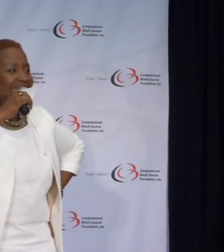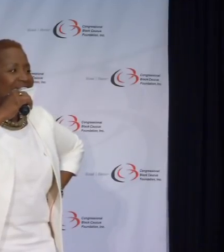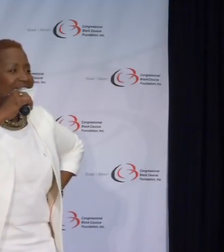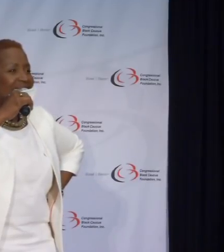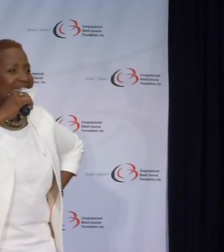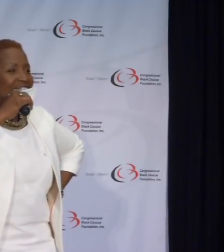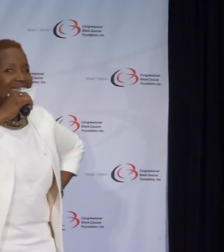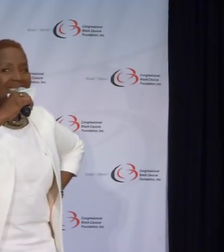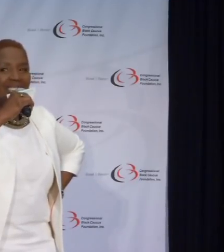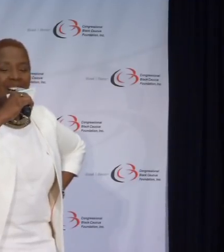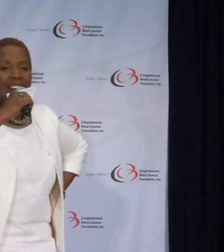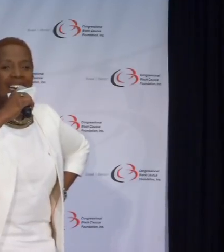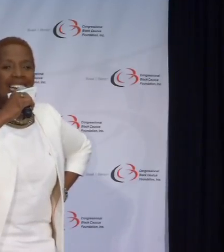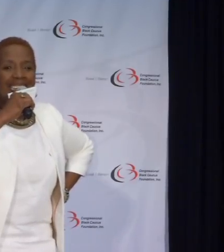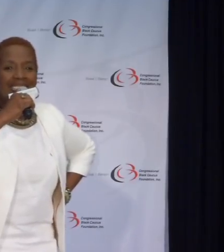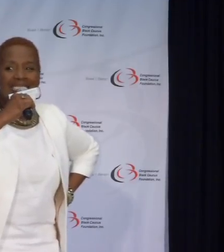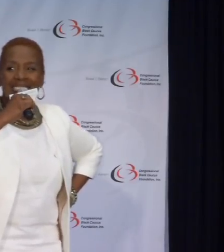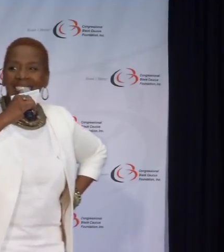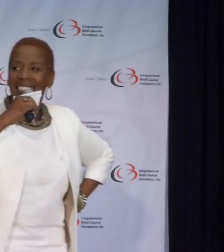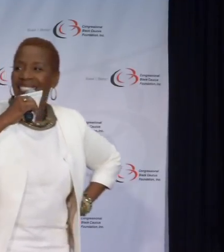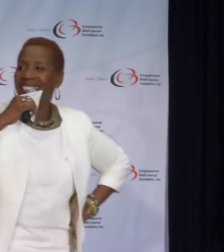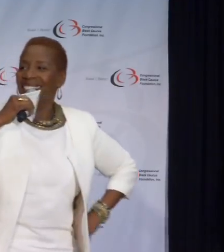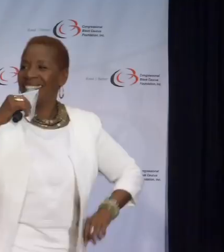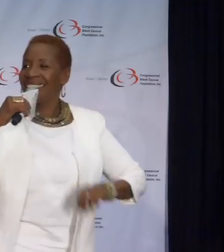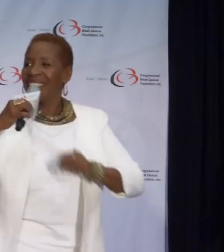Yeah. All right.